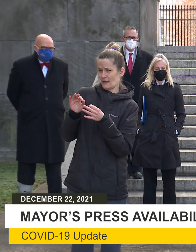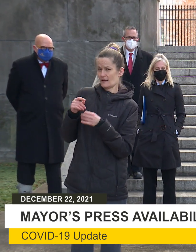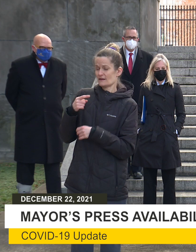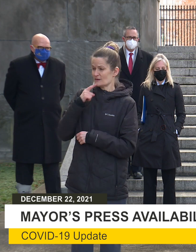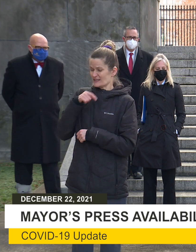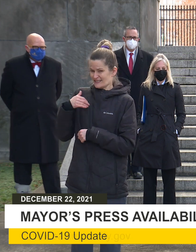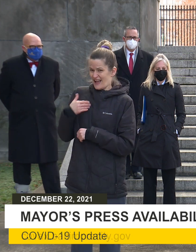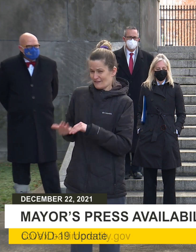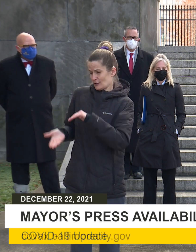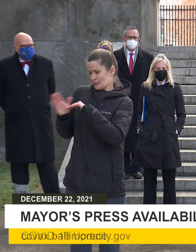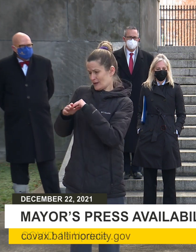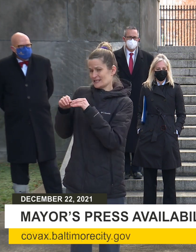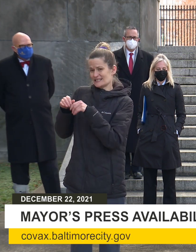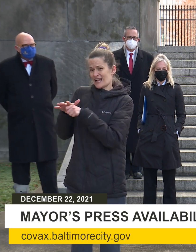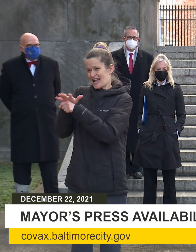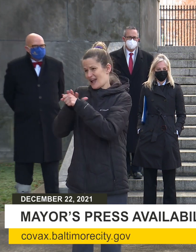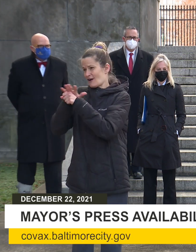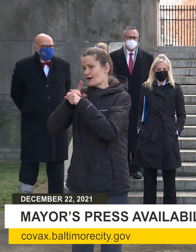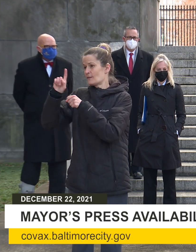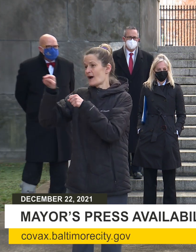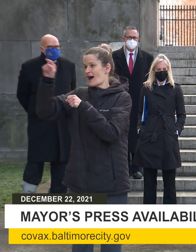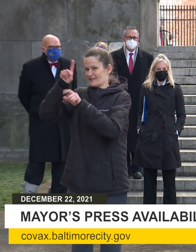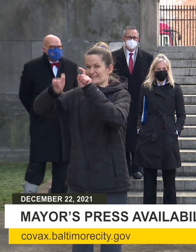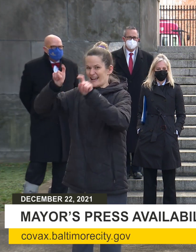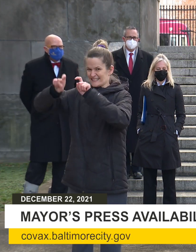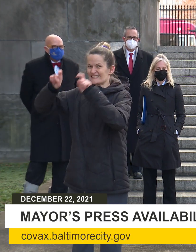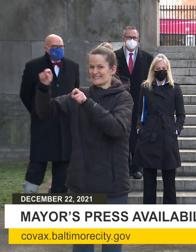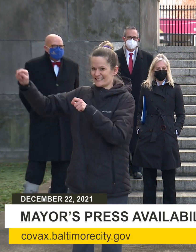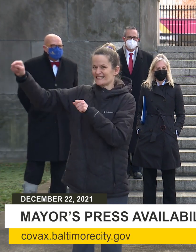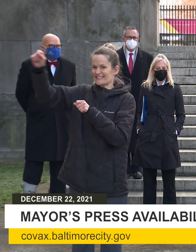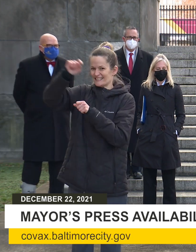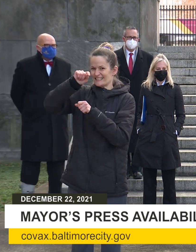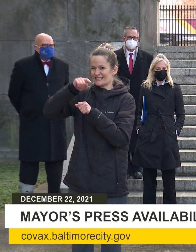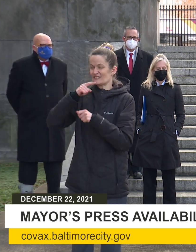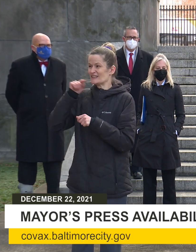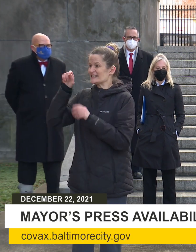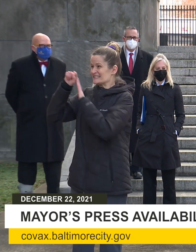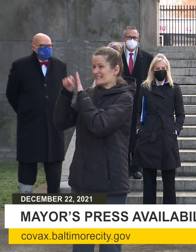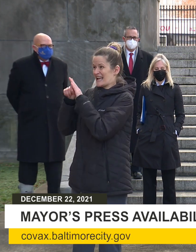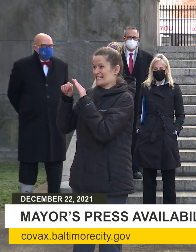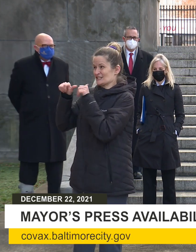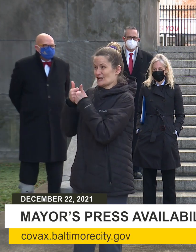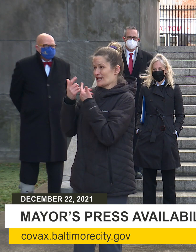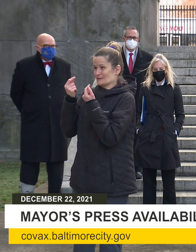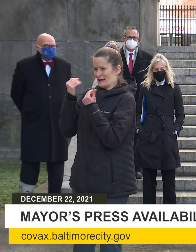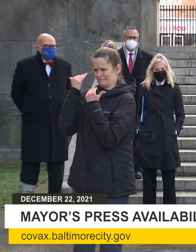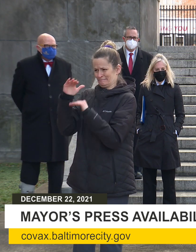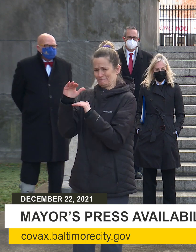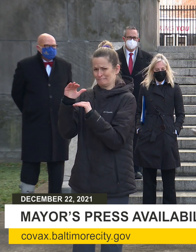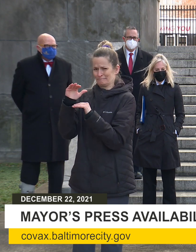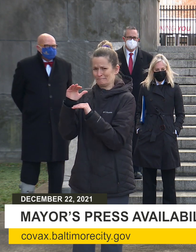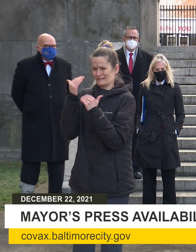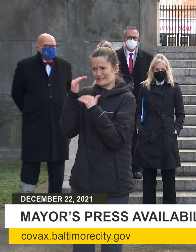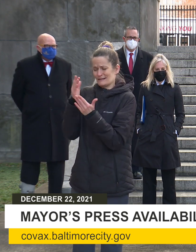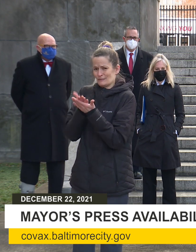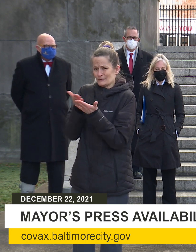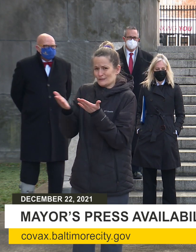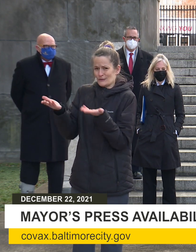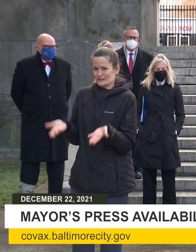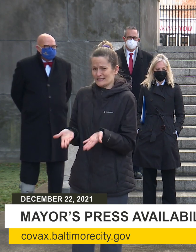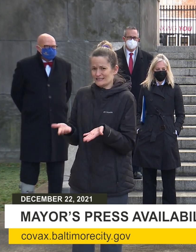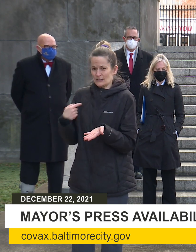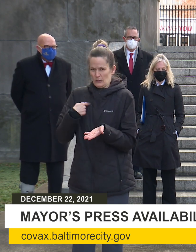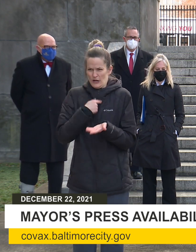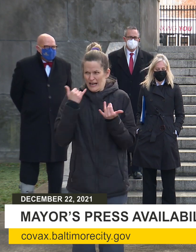jurisdiction-wide, statewide challenge right now. We're limited in supply, but certainly are looking to procure it and have already, again, as I mentioned,